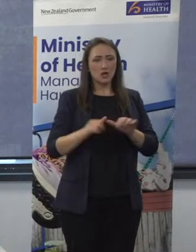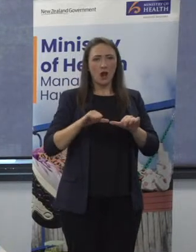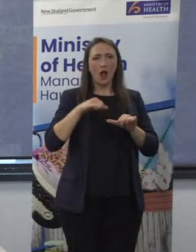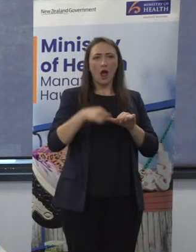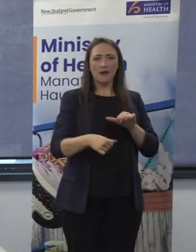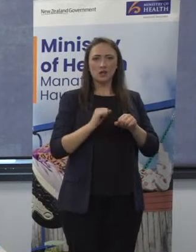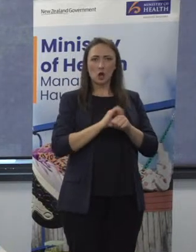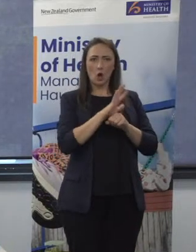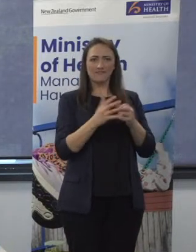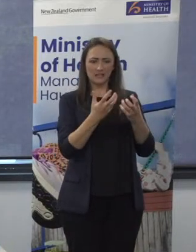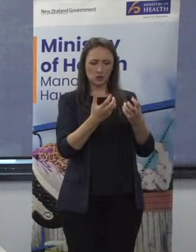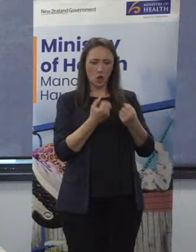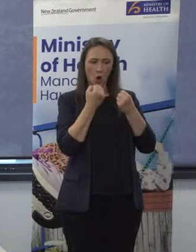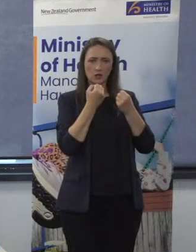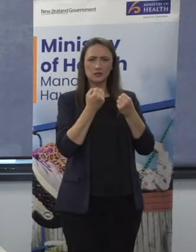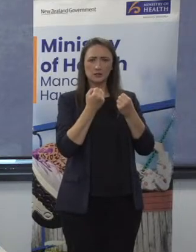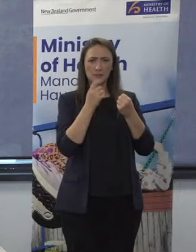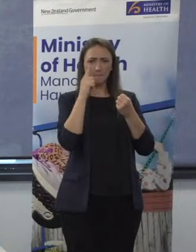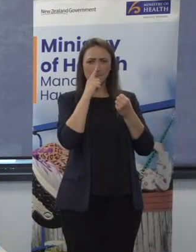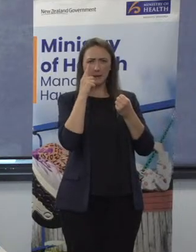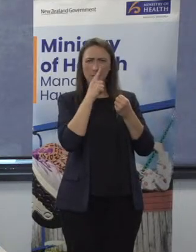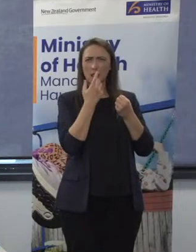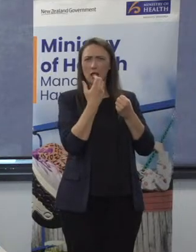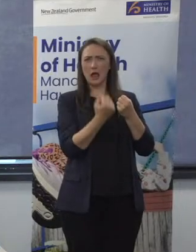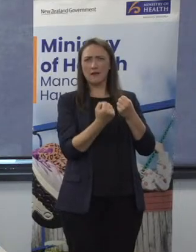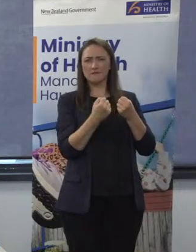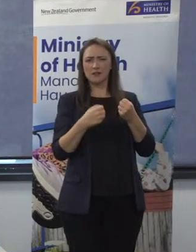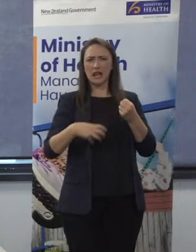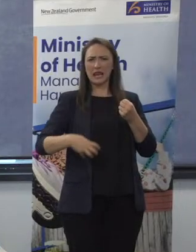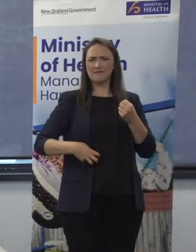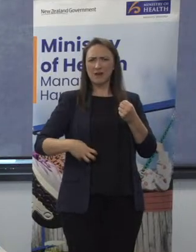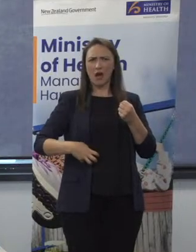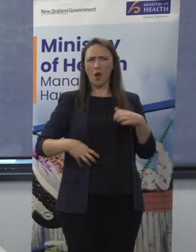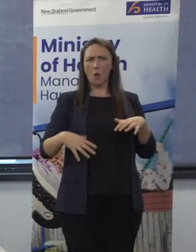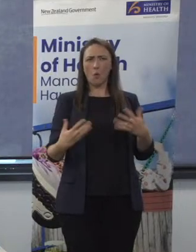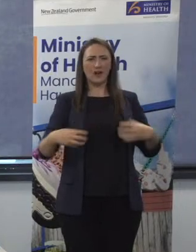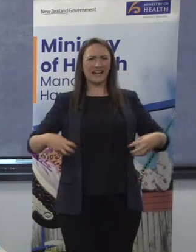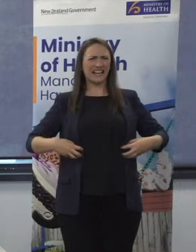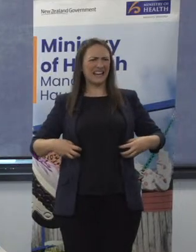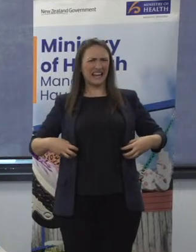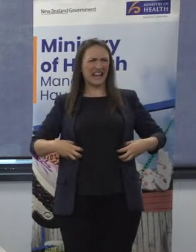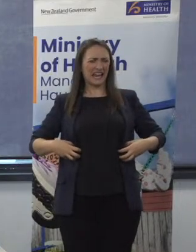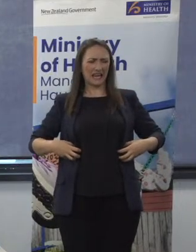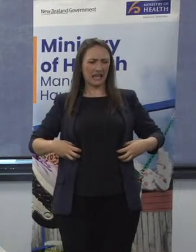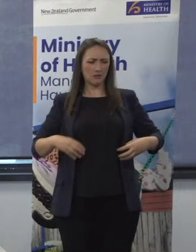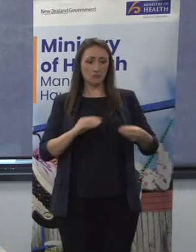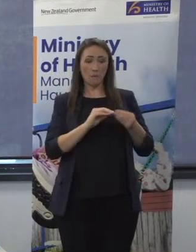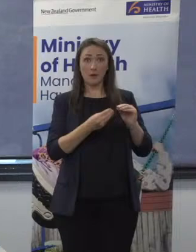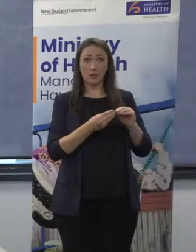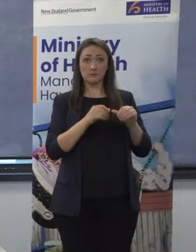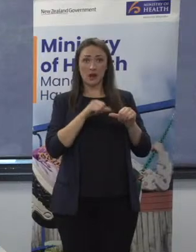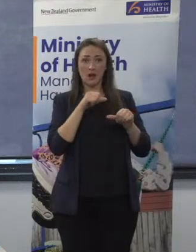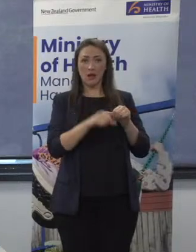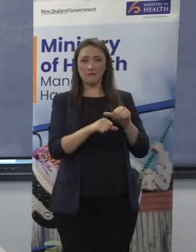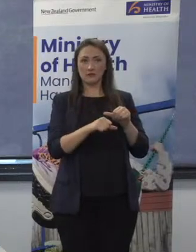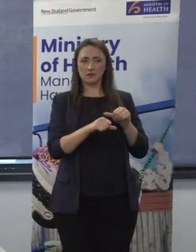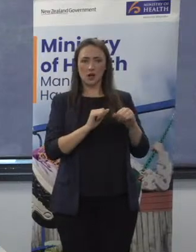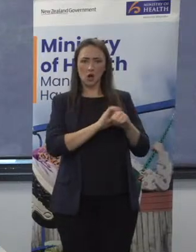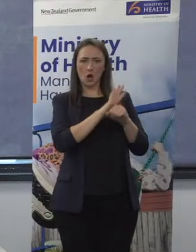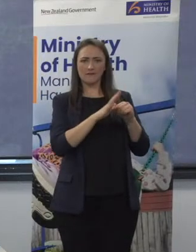that people were having liver, I think it was liver or kidney issues. Sorry, I may have got that wrong,